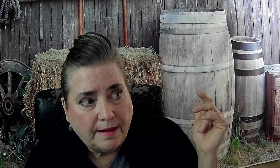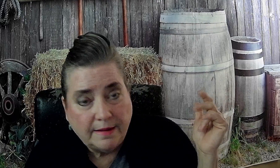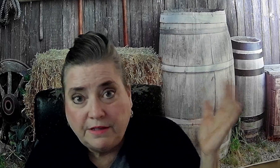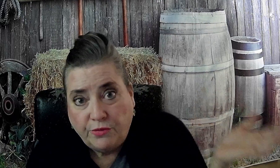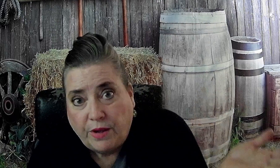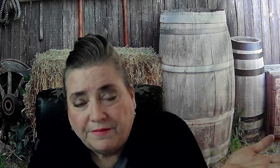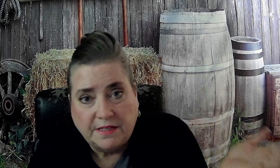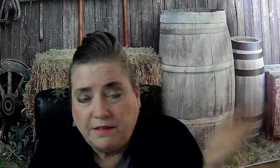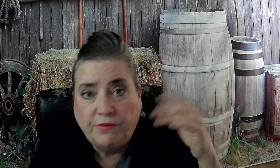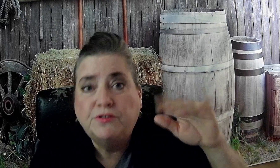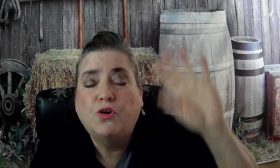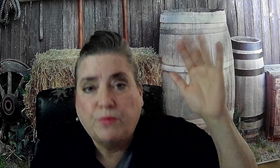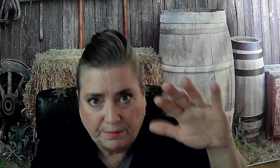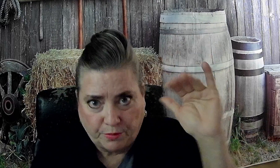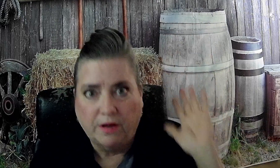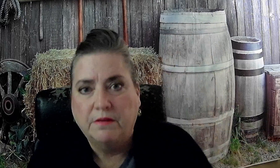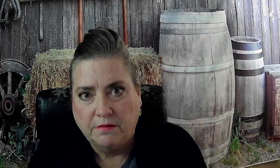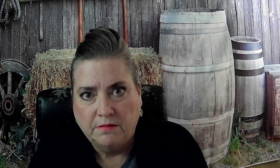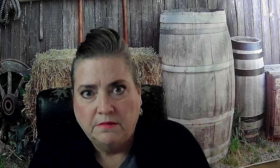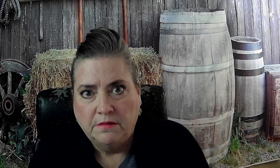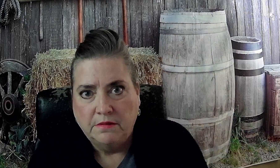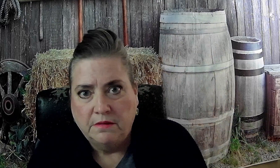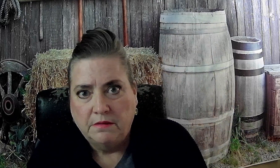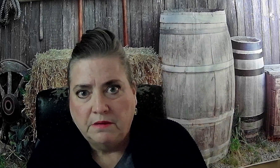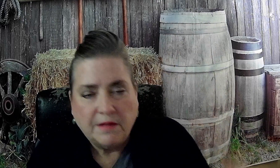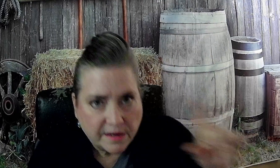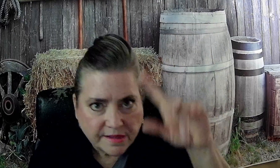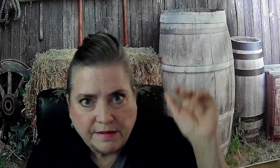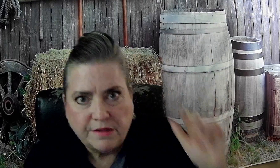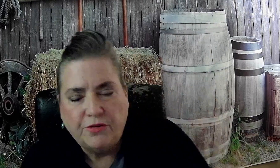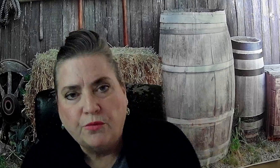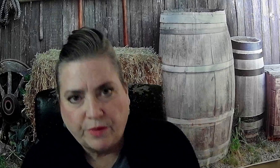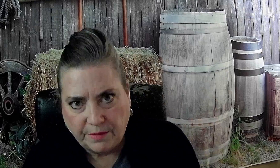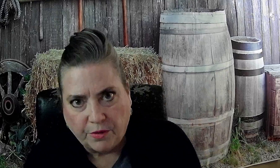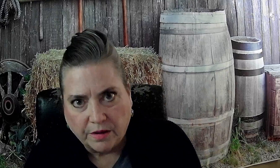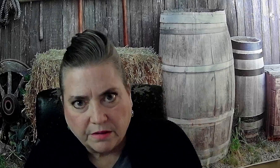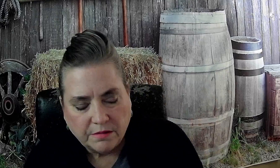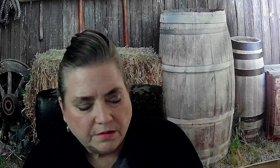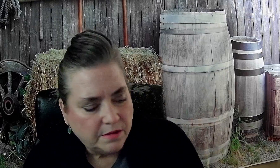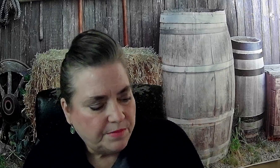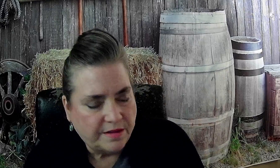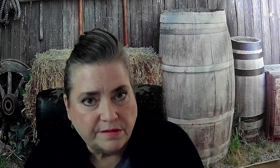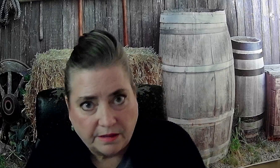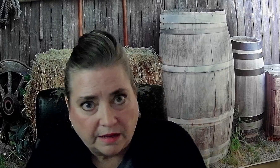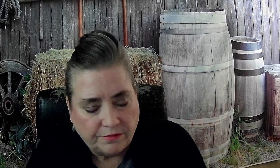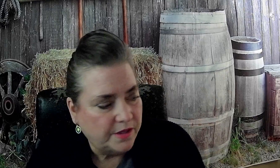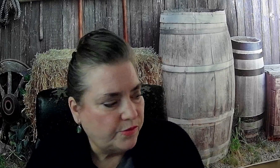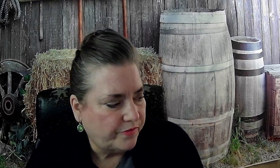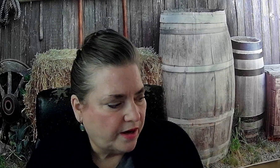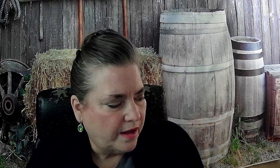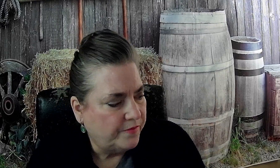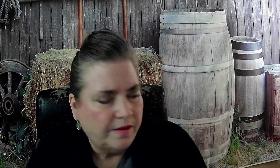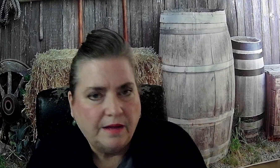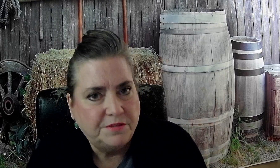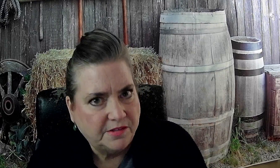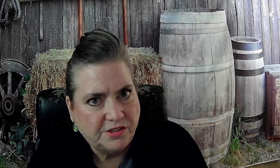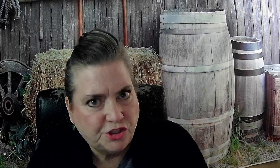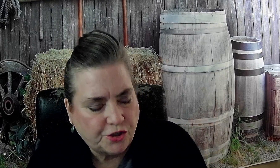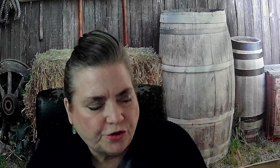you have to go read a book. I'm going to sentence you to go read a book. Because I don't think you ever have. I'm sure